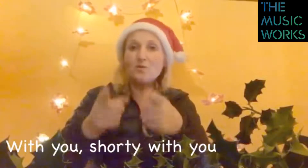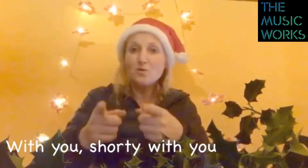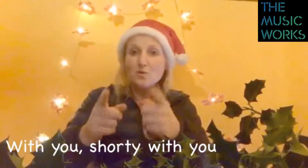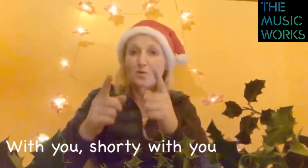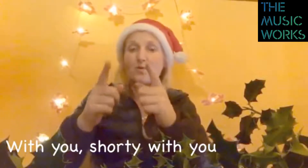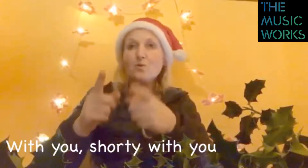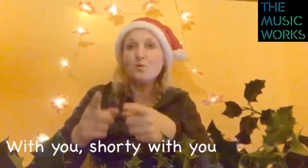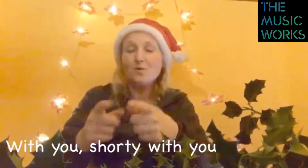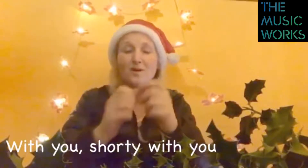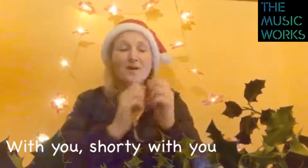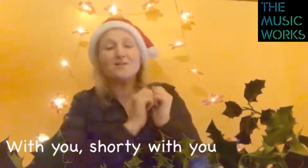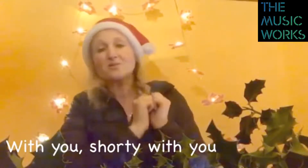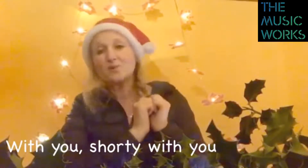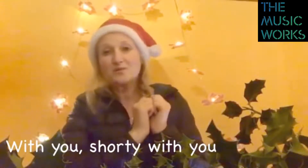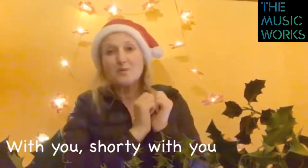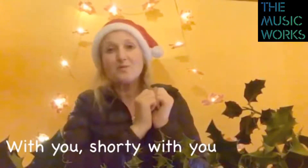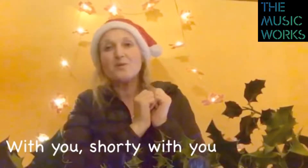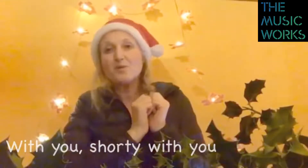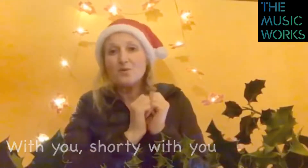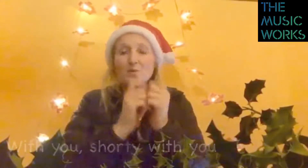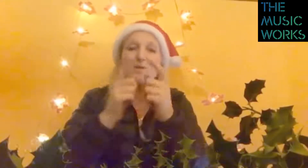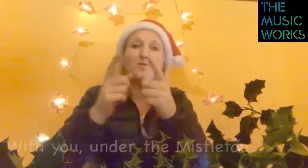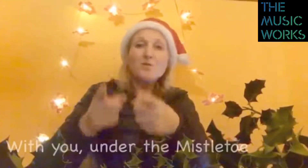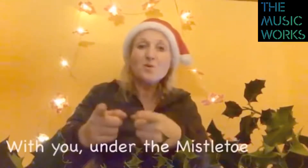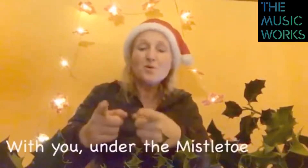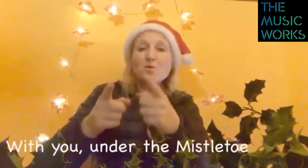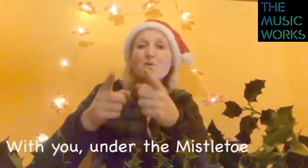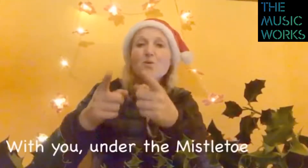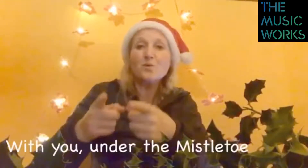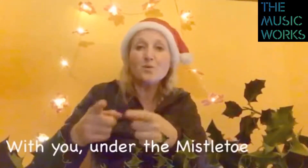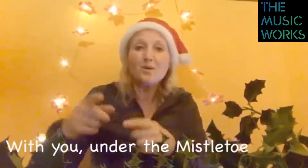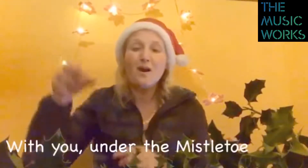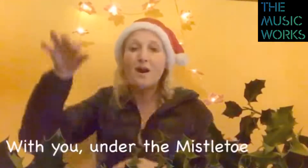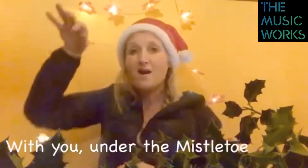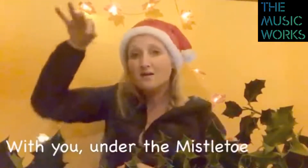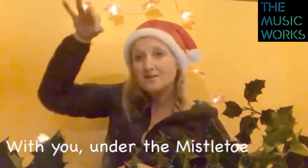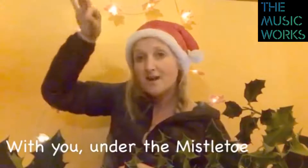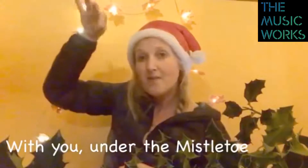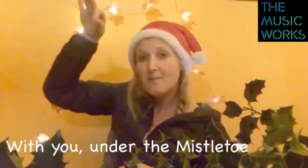you, shorty with you, with you, under the